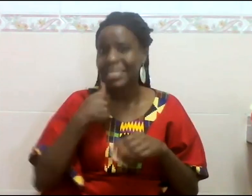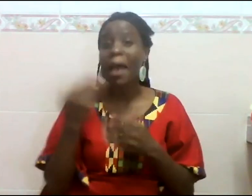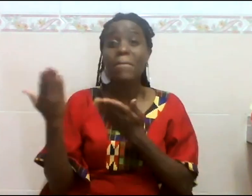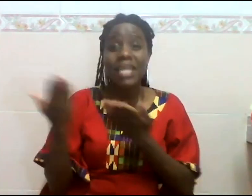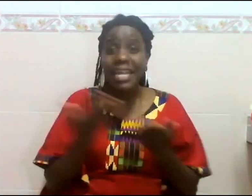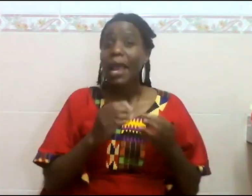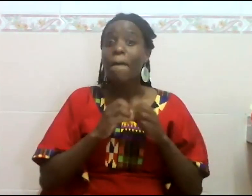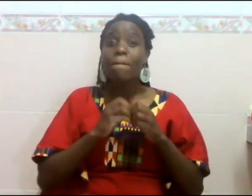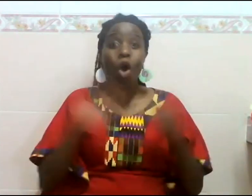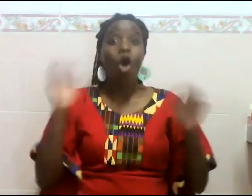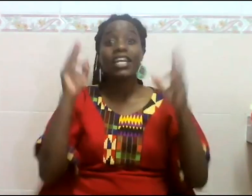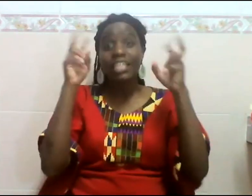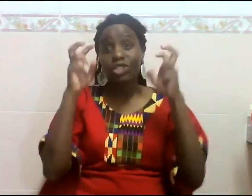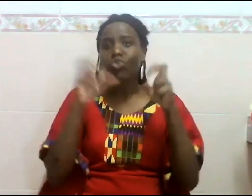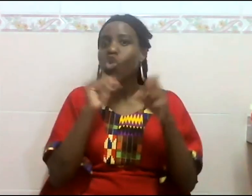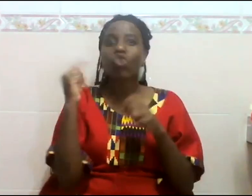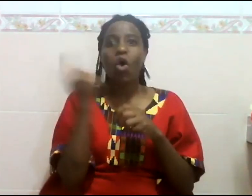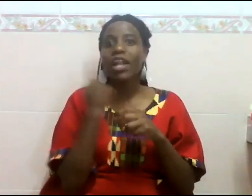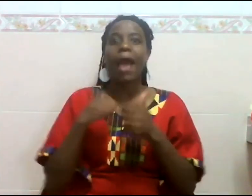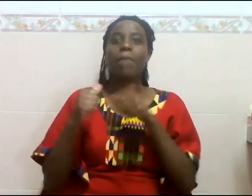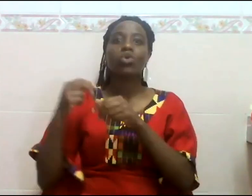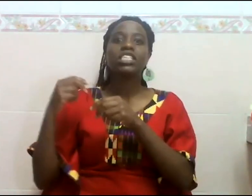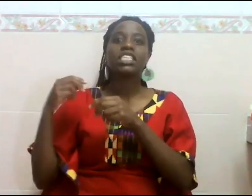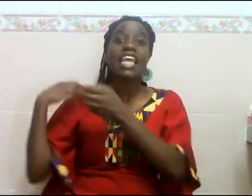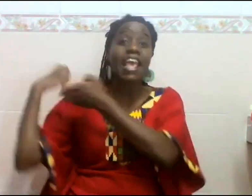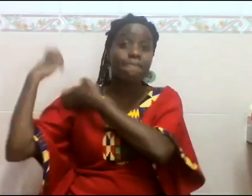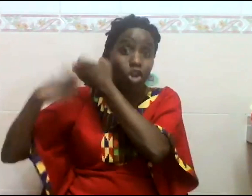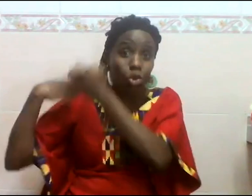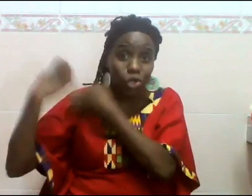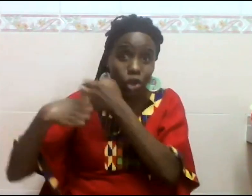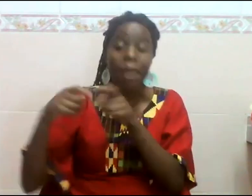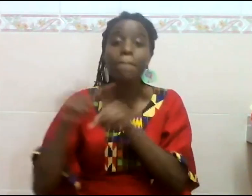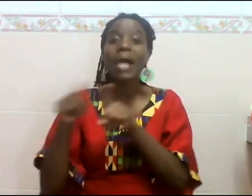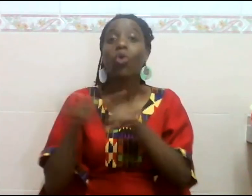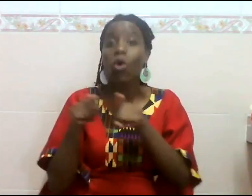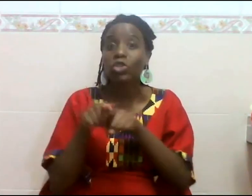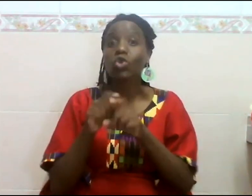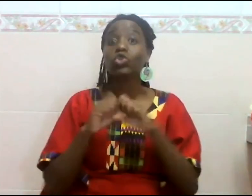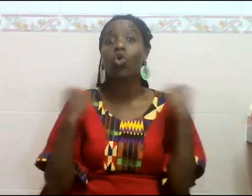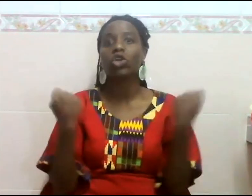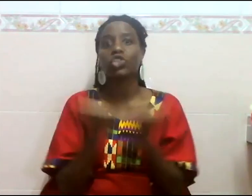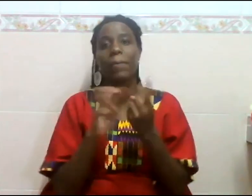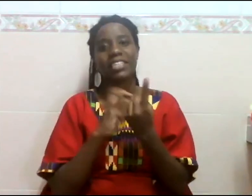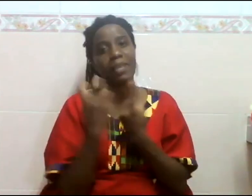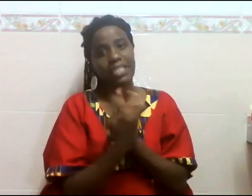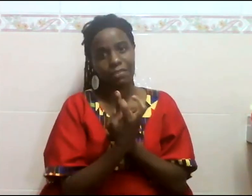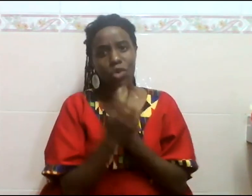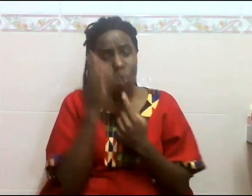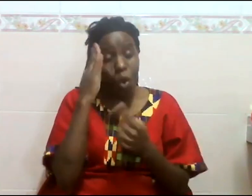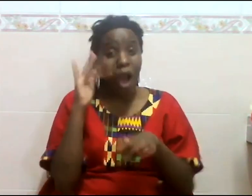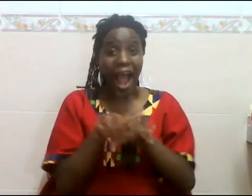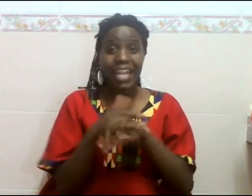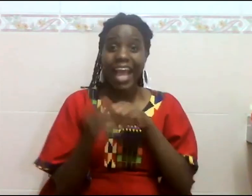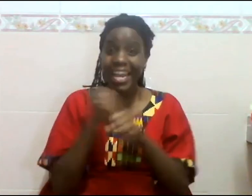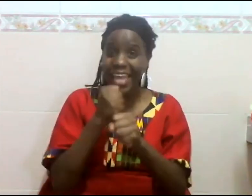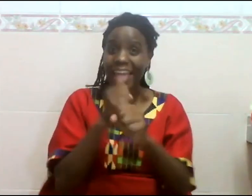perspective, but actually a social perspective which still exists that early career researchers from